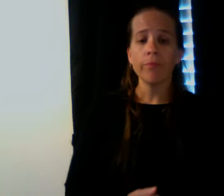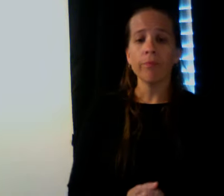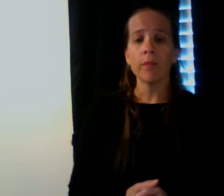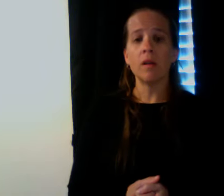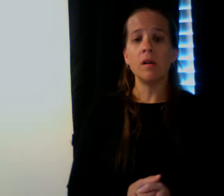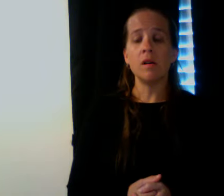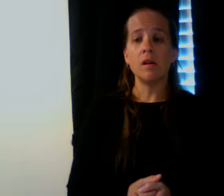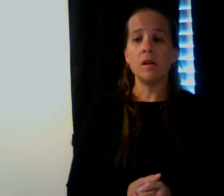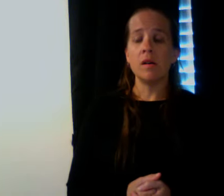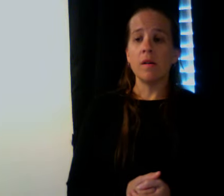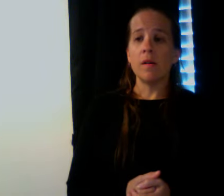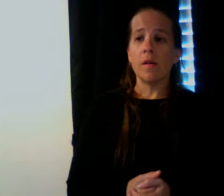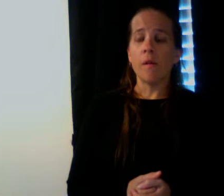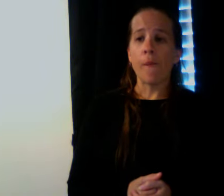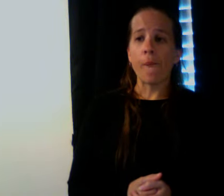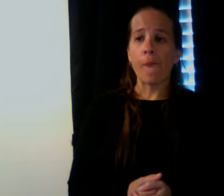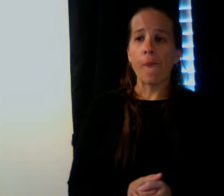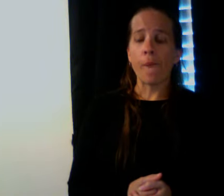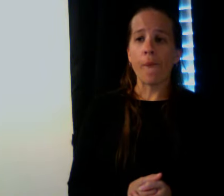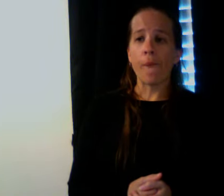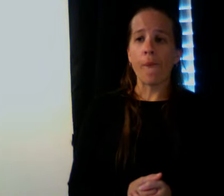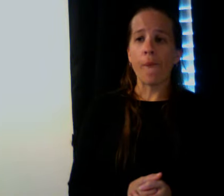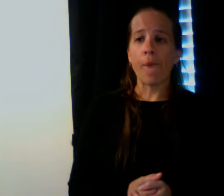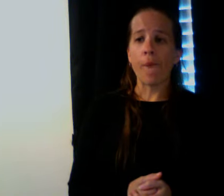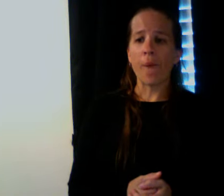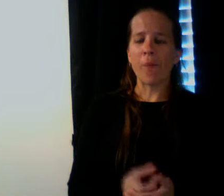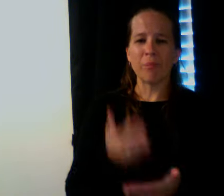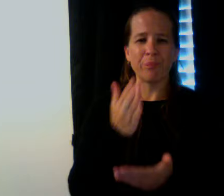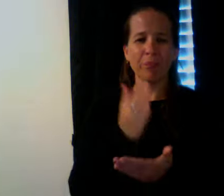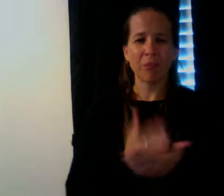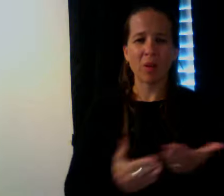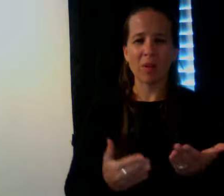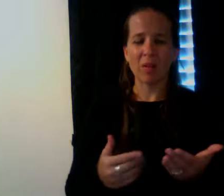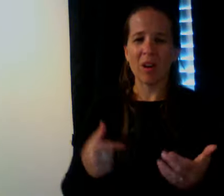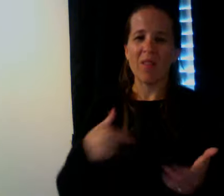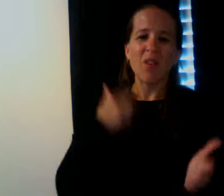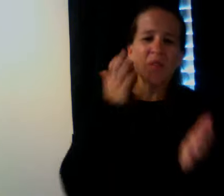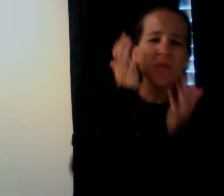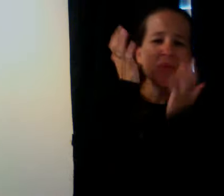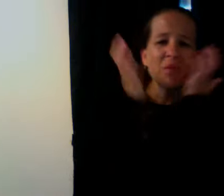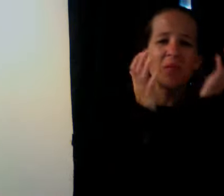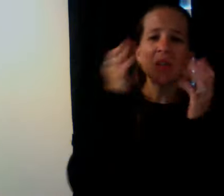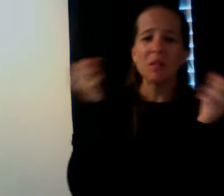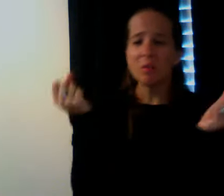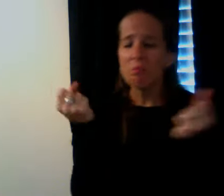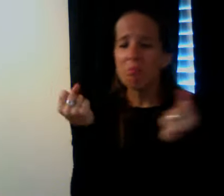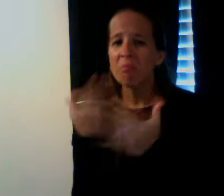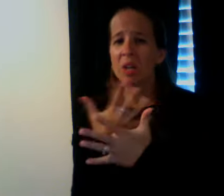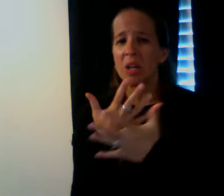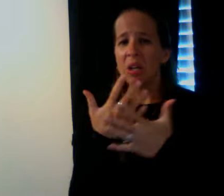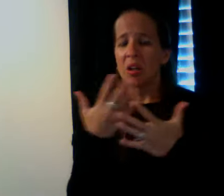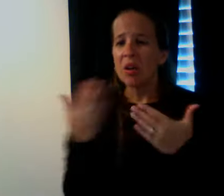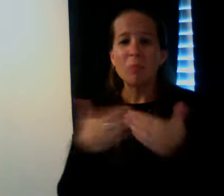pride, all fear of embarrassment or failure, these things just fall away in the face of death, leaving only what is truly